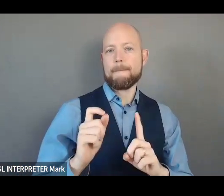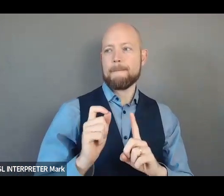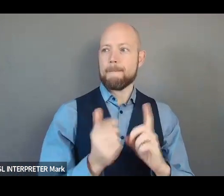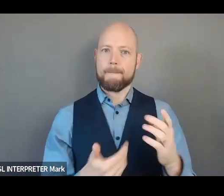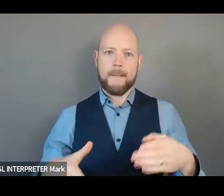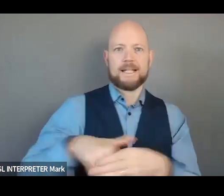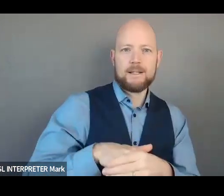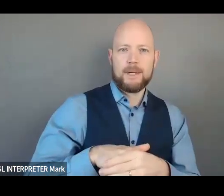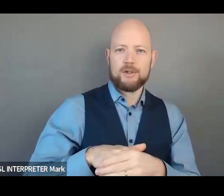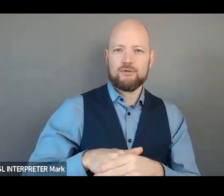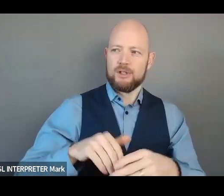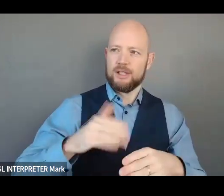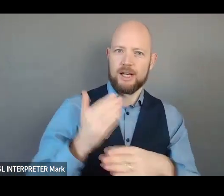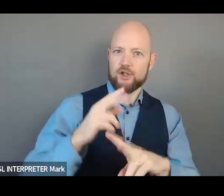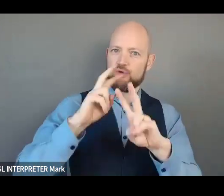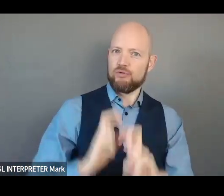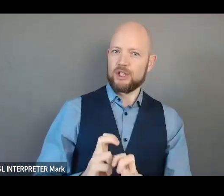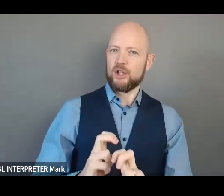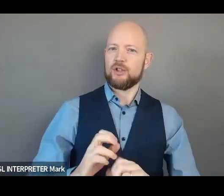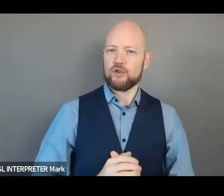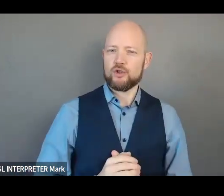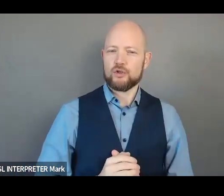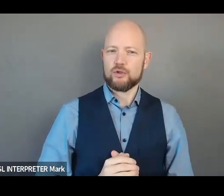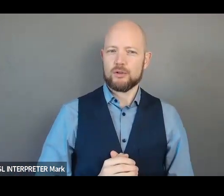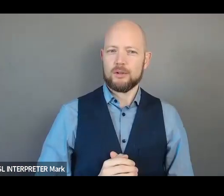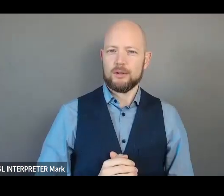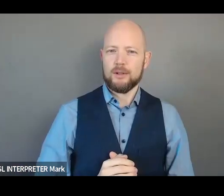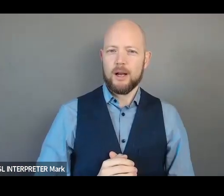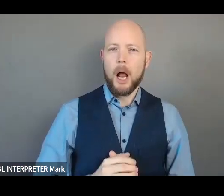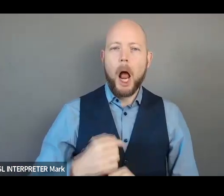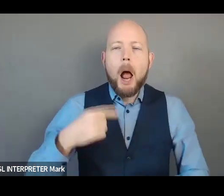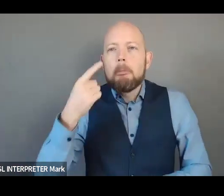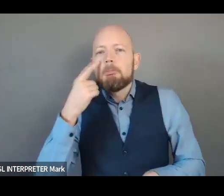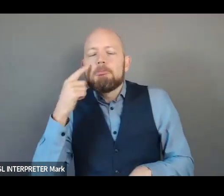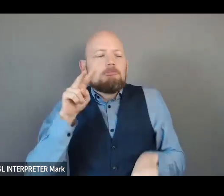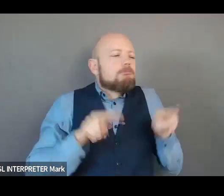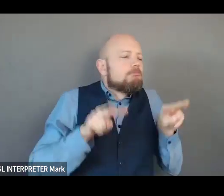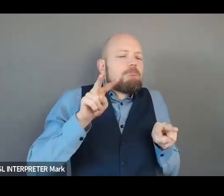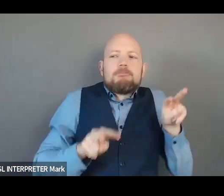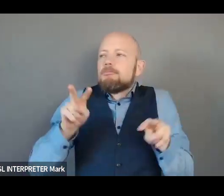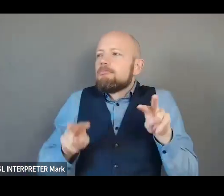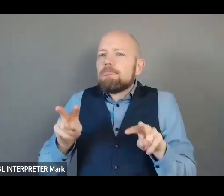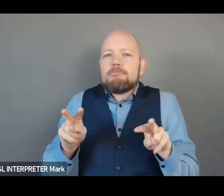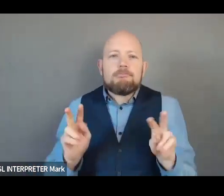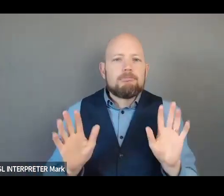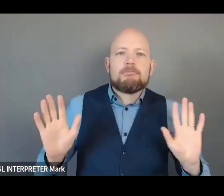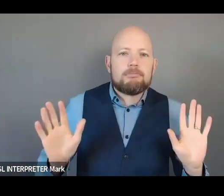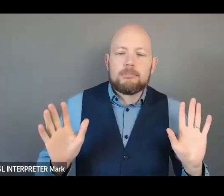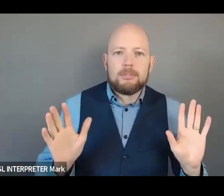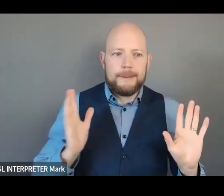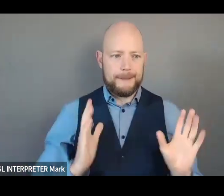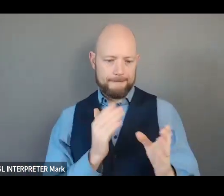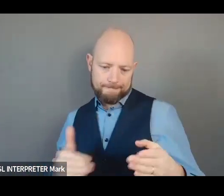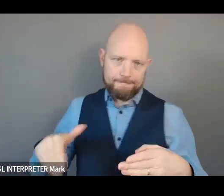Organisations and social systems do not lend themselves to clinical control trial methods. And the caucus has really evidenced that in the way